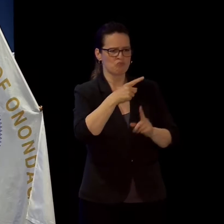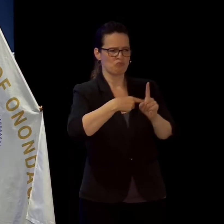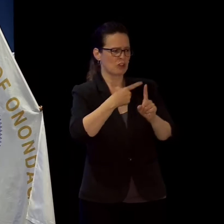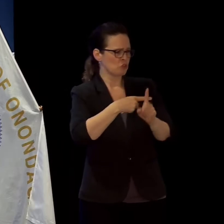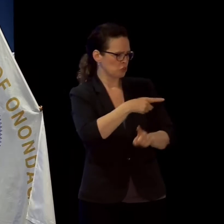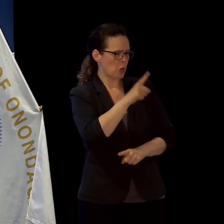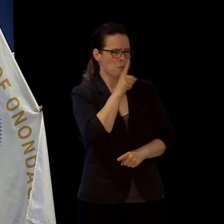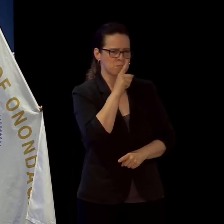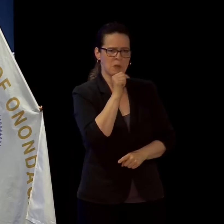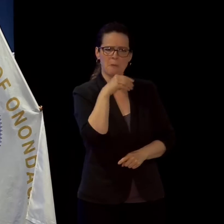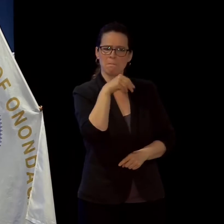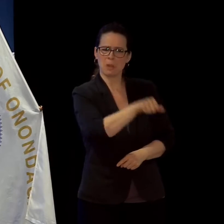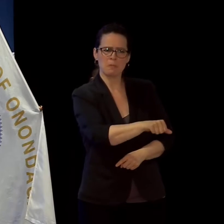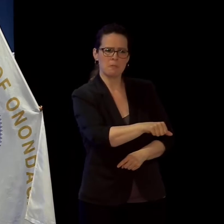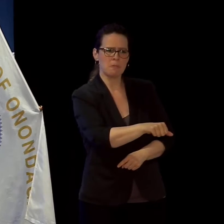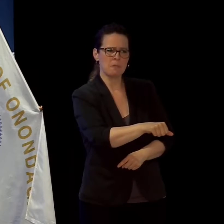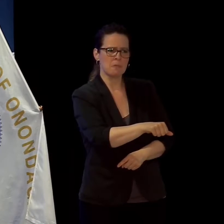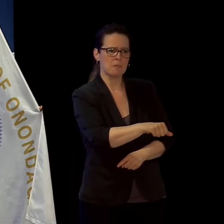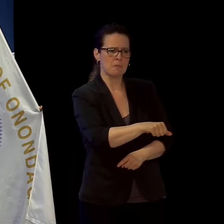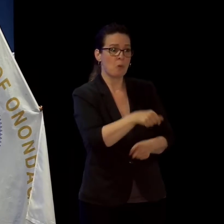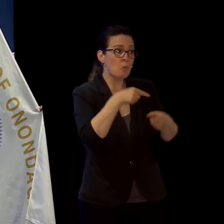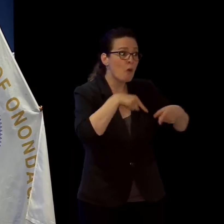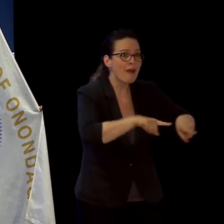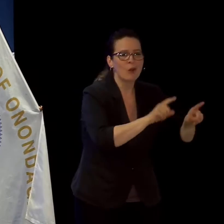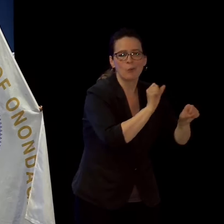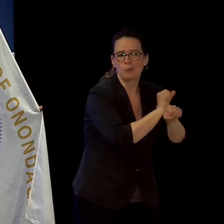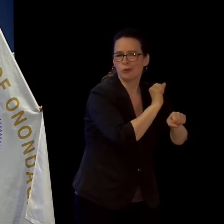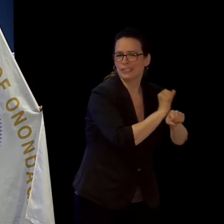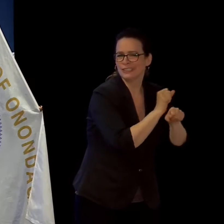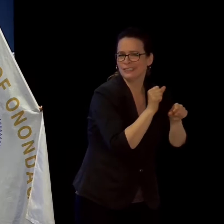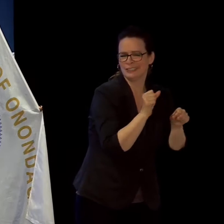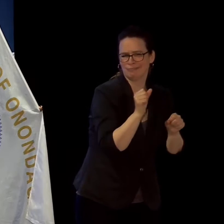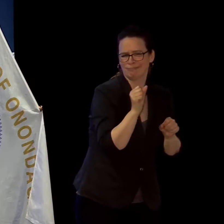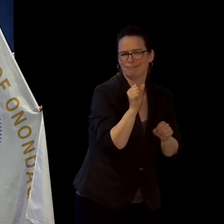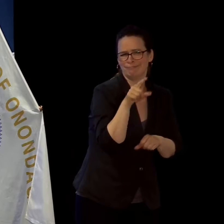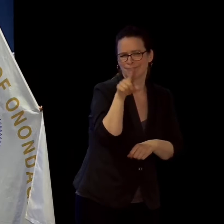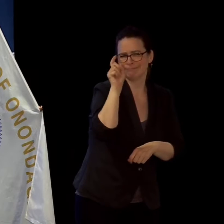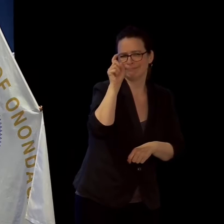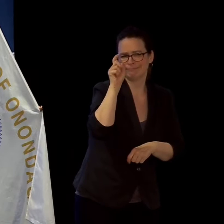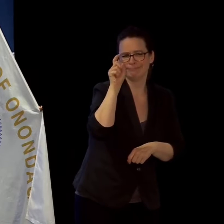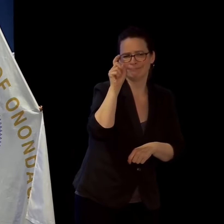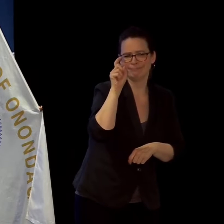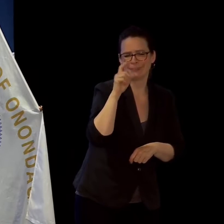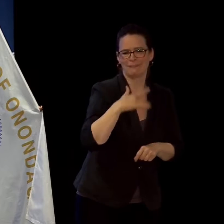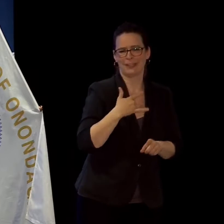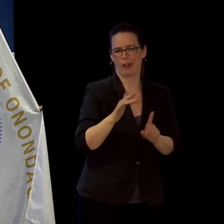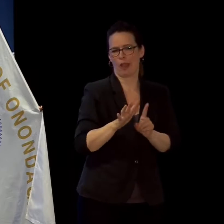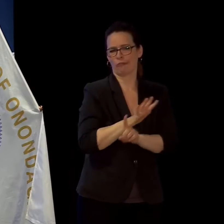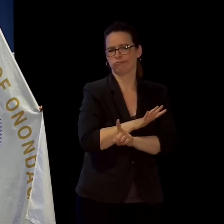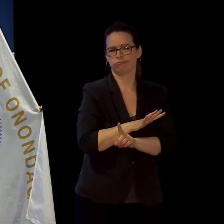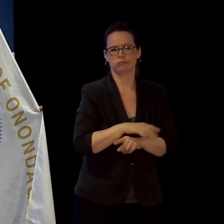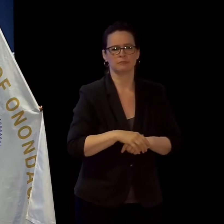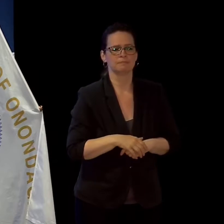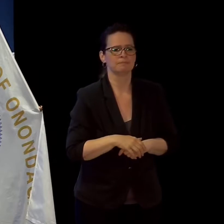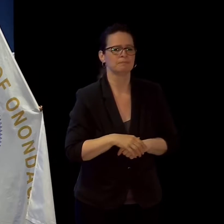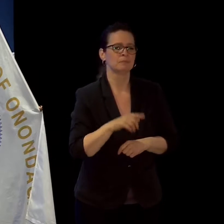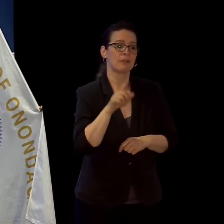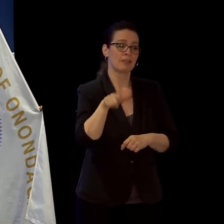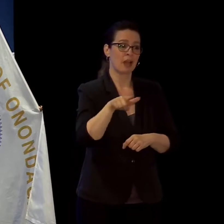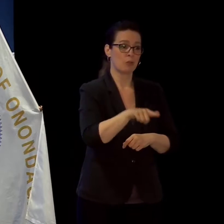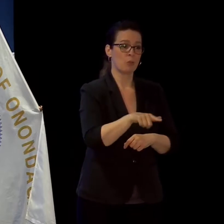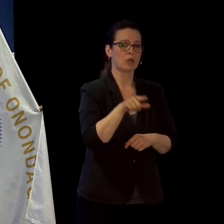been unemployed during COVID, the tenants. We know this is out there. We know it's a situation. I ask that you still apply, and then we can